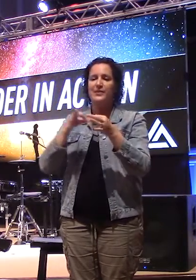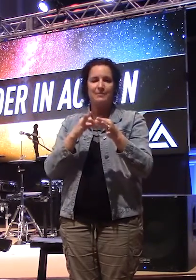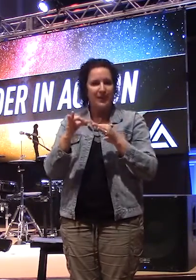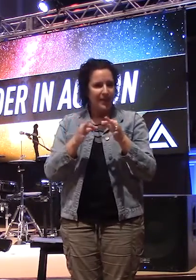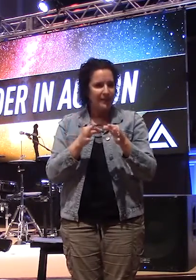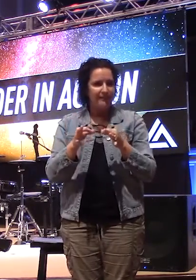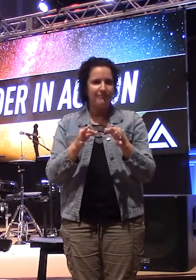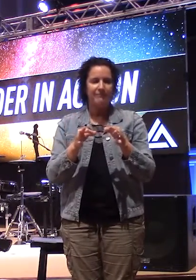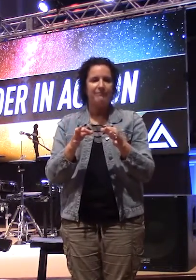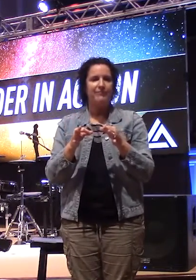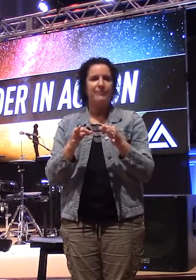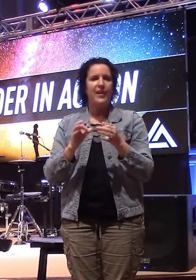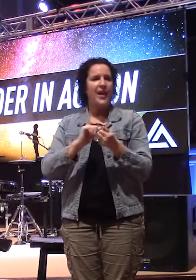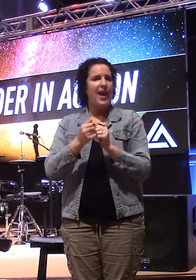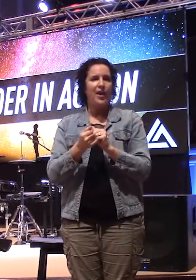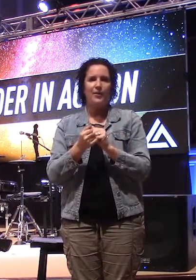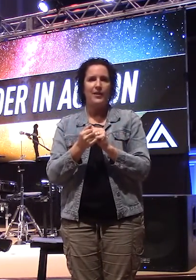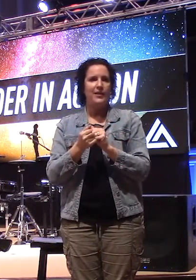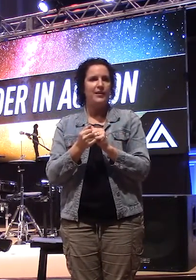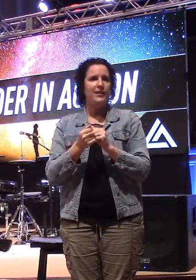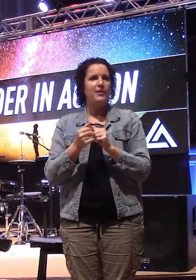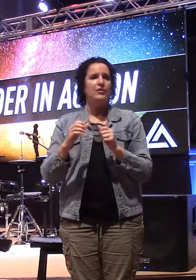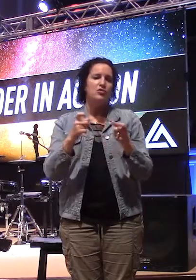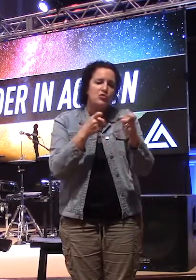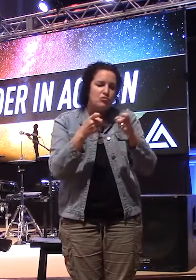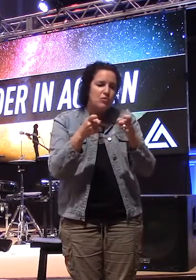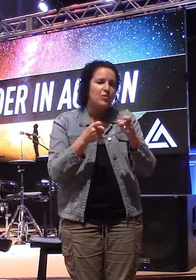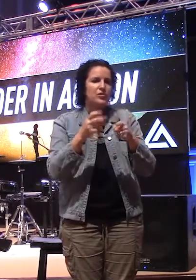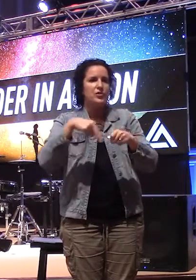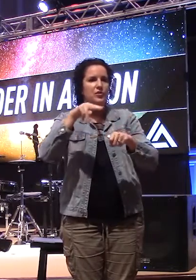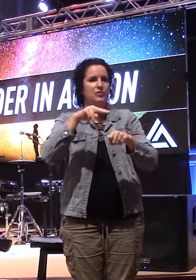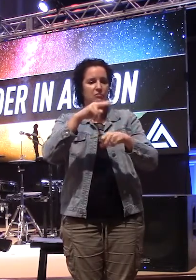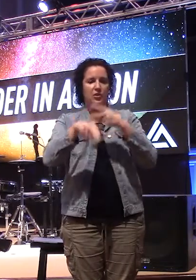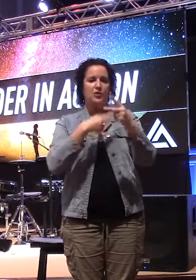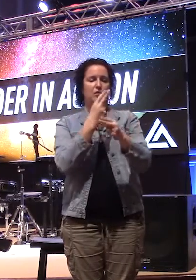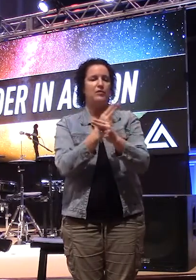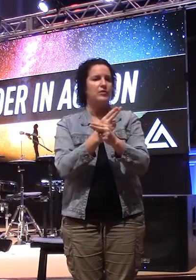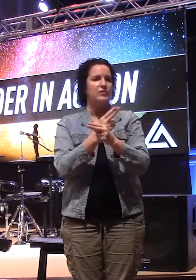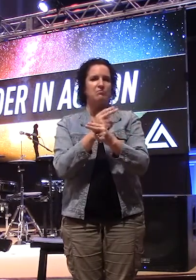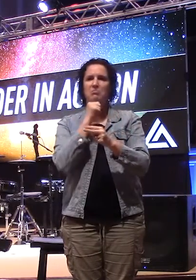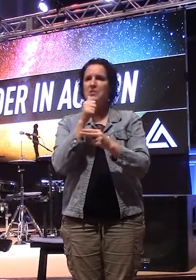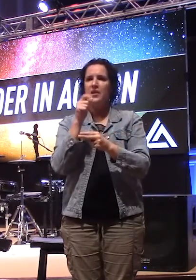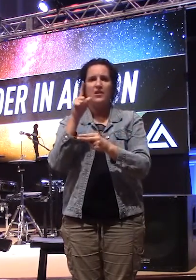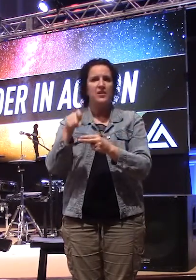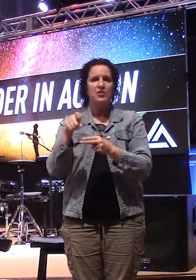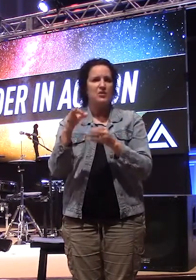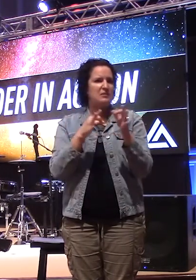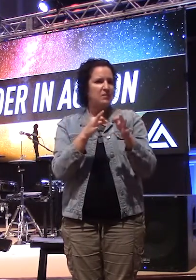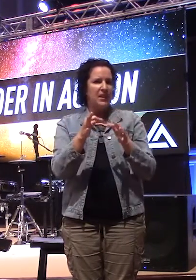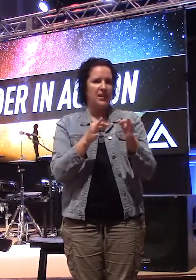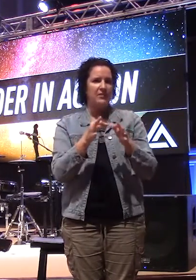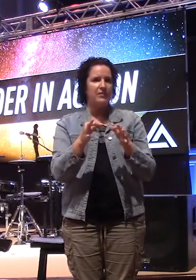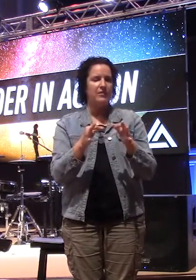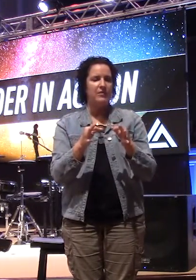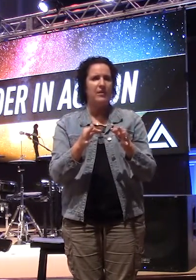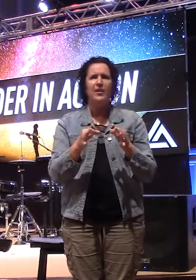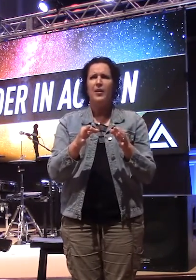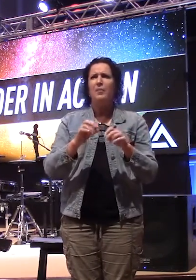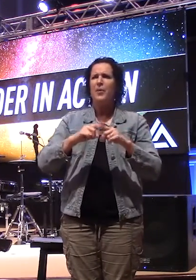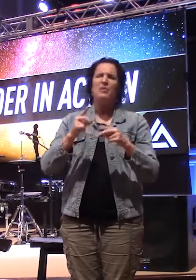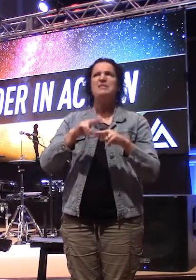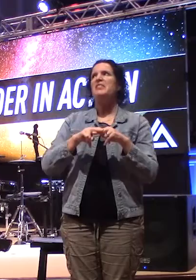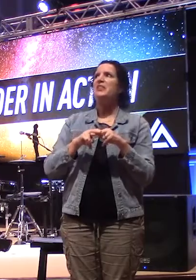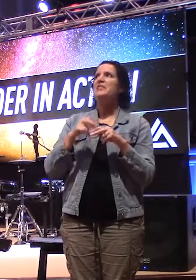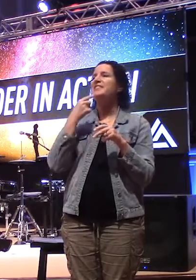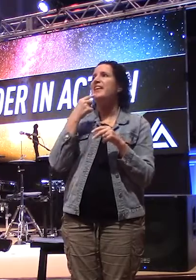Canfield how he runs his universe. He doesn't have to explain that to you either. But we sit there and say, God, if you